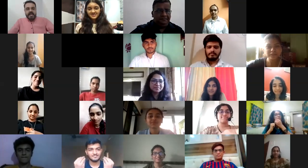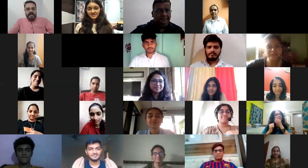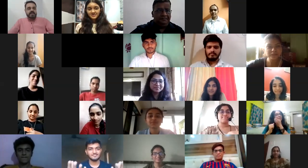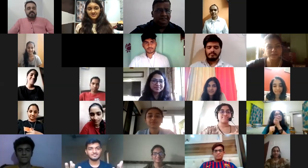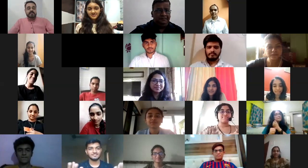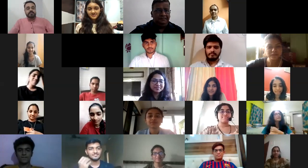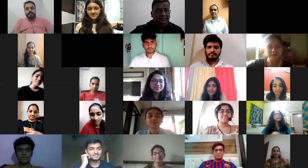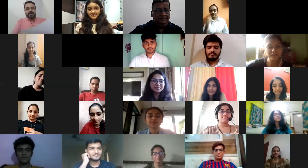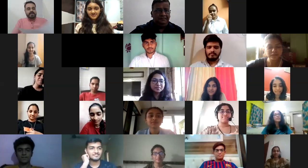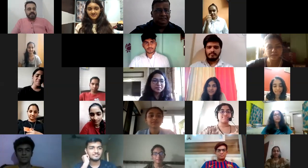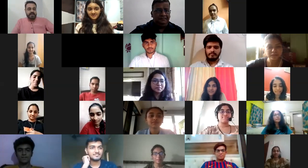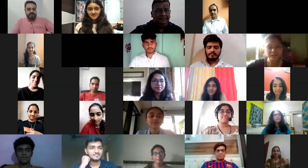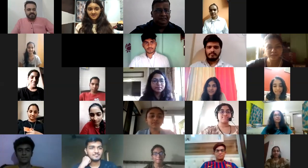A, the alphabet A.